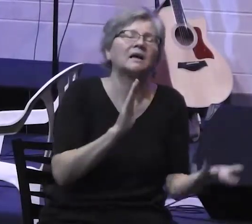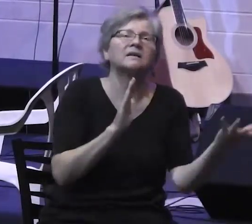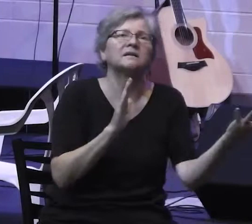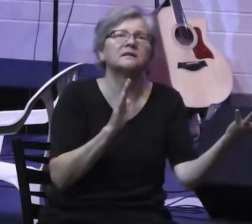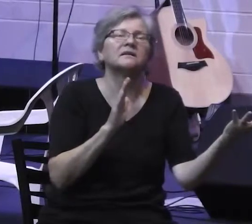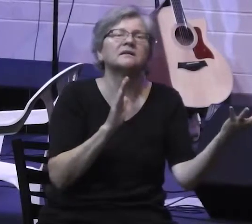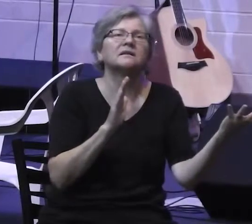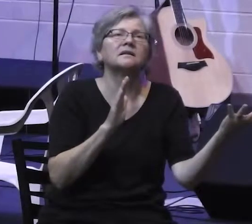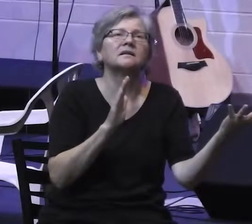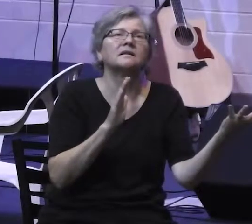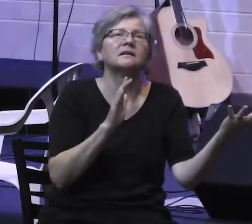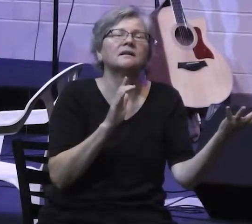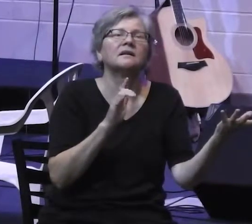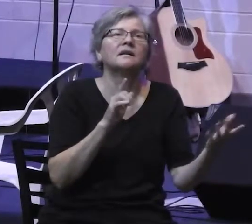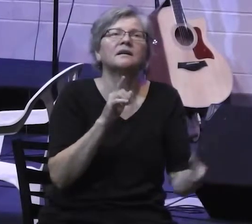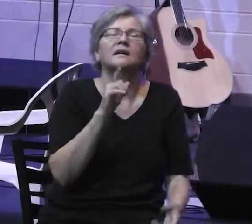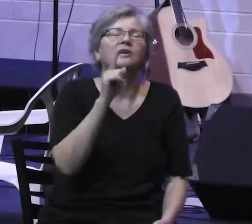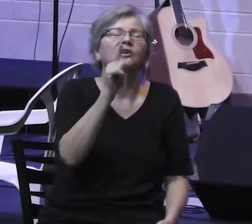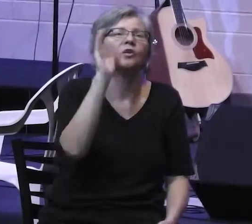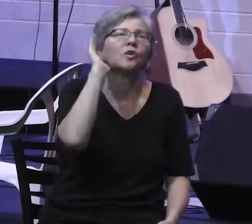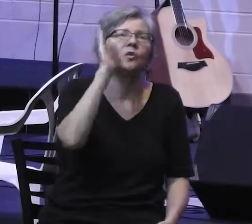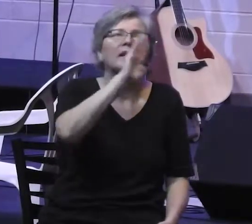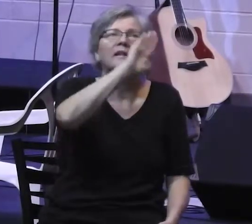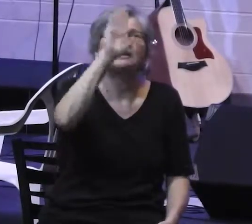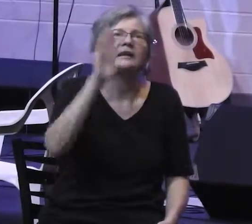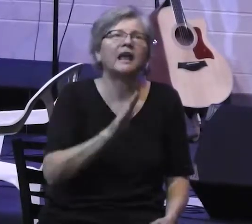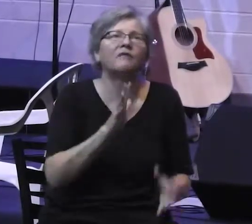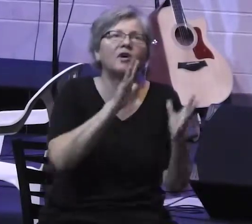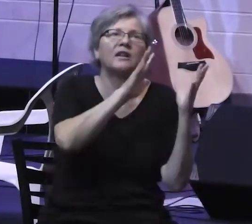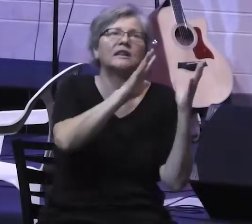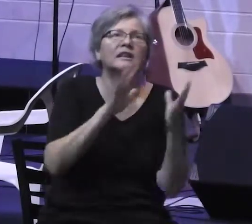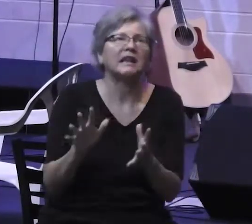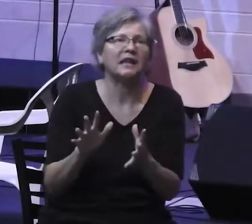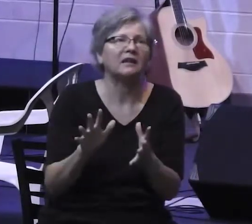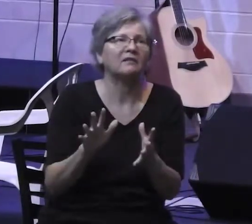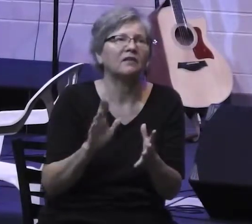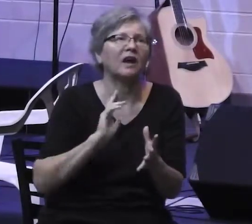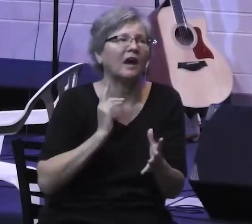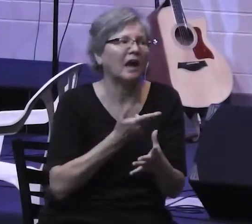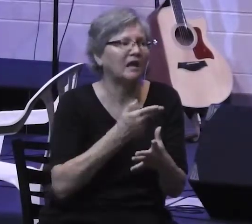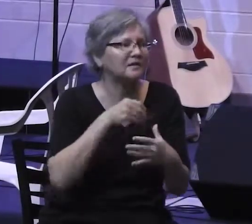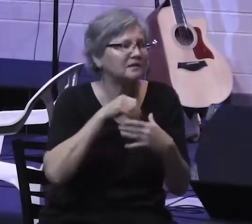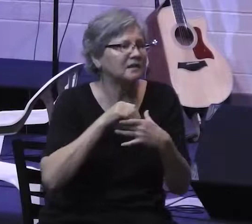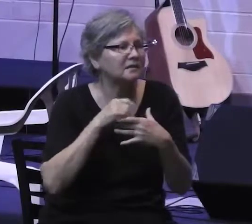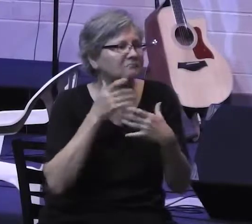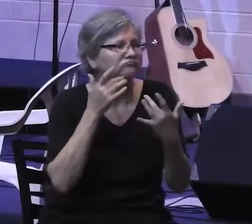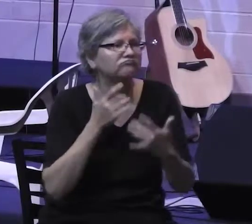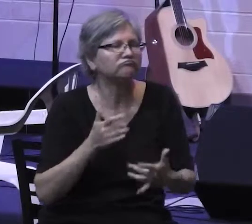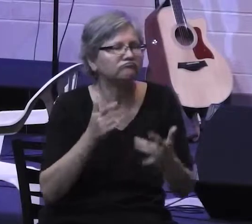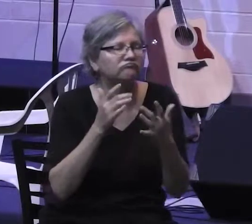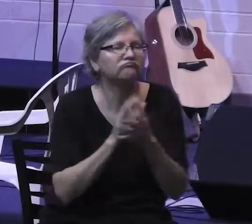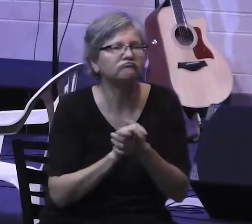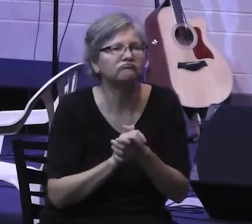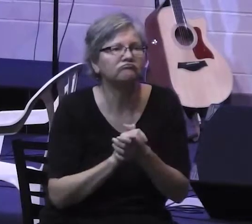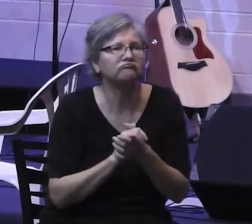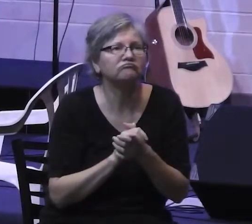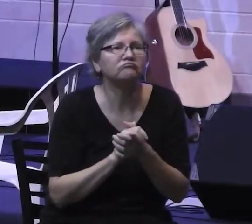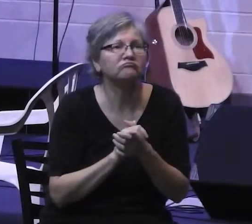guess what? You'll never leave your afflicted. And so when Jesus, as the God-man, now goes into the